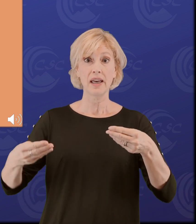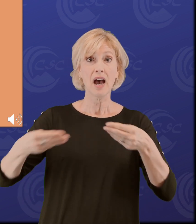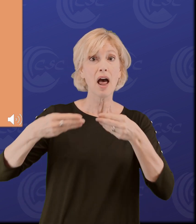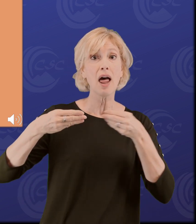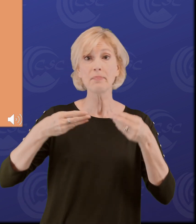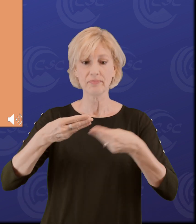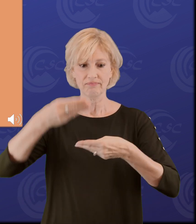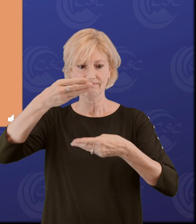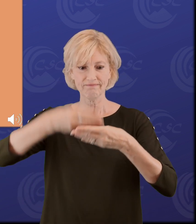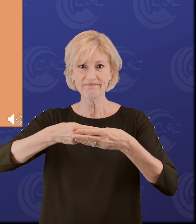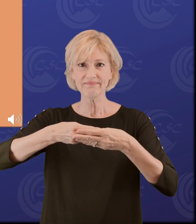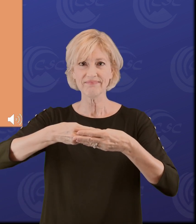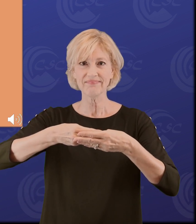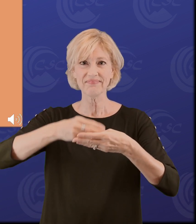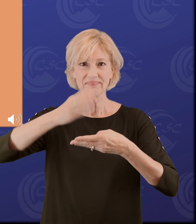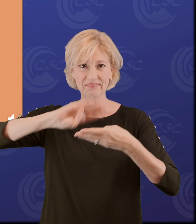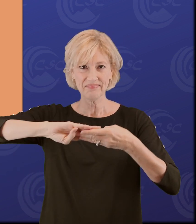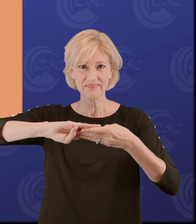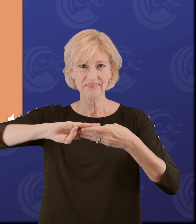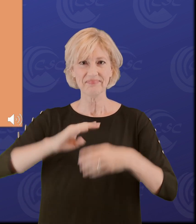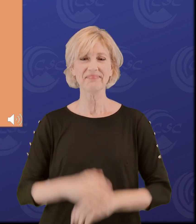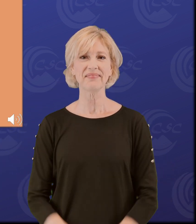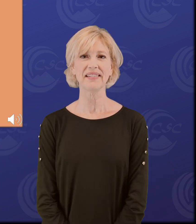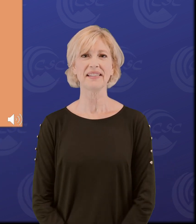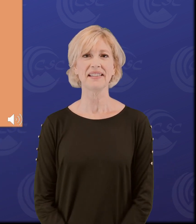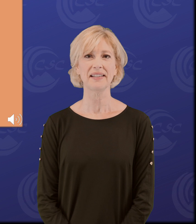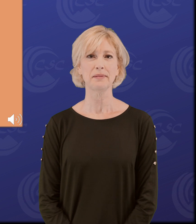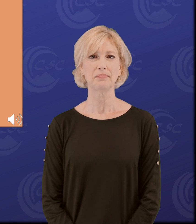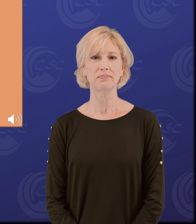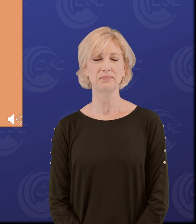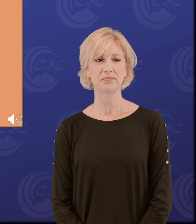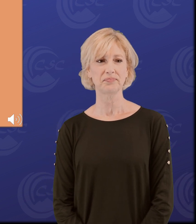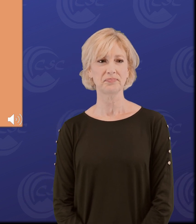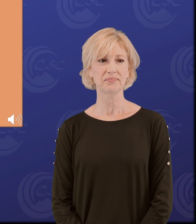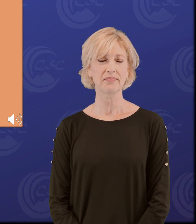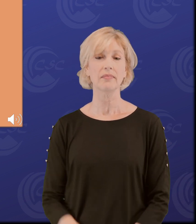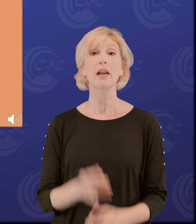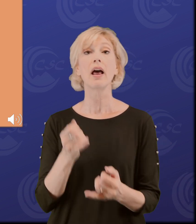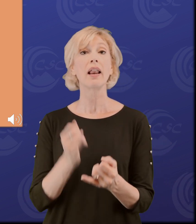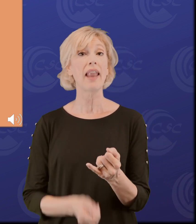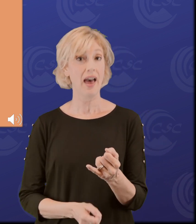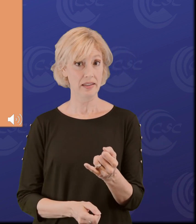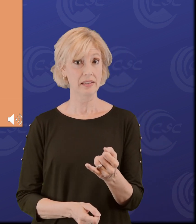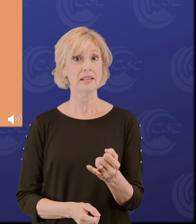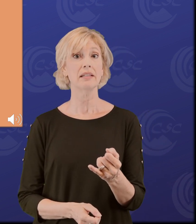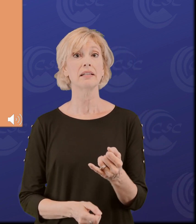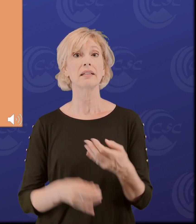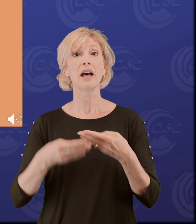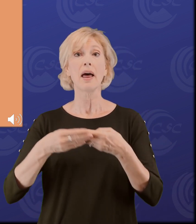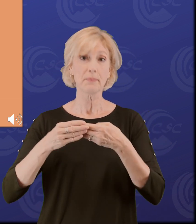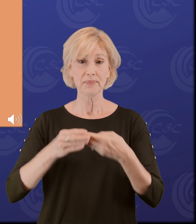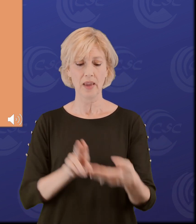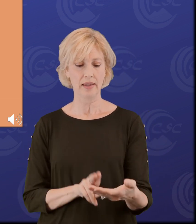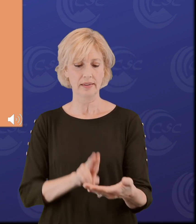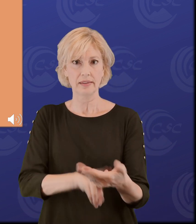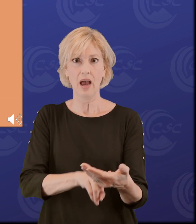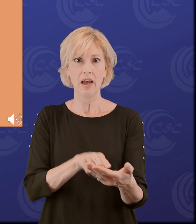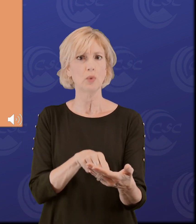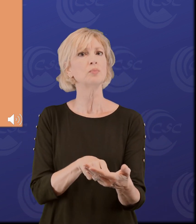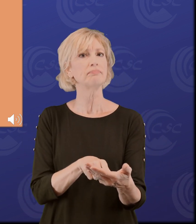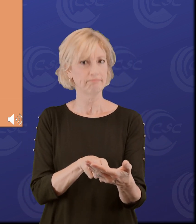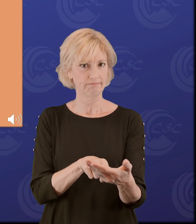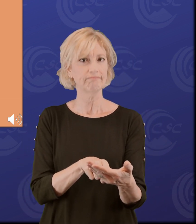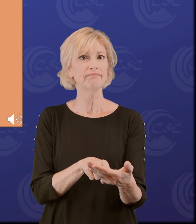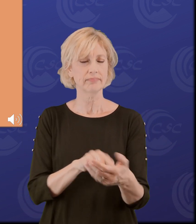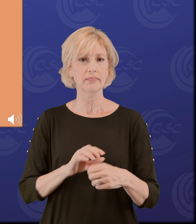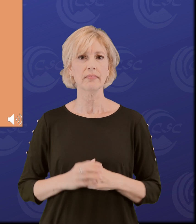Finally, seal and sign the return envelope. Your signature is important because it's used to validate your identity. Therefore, if you do